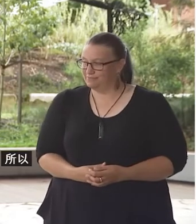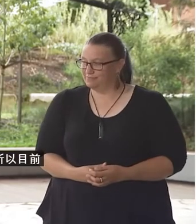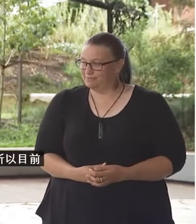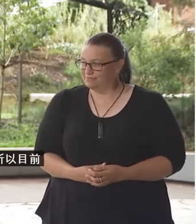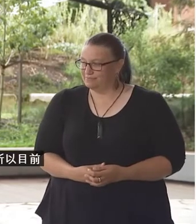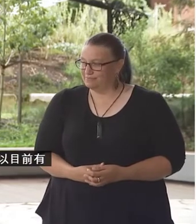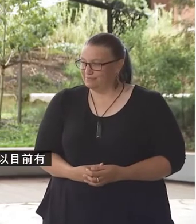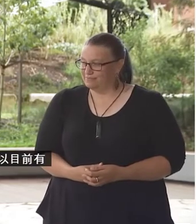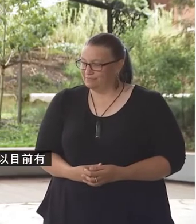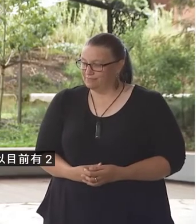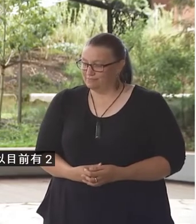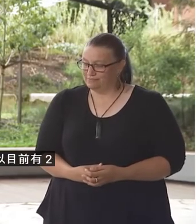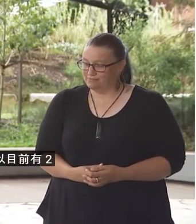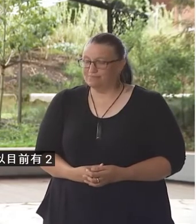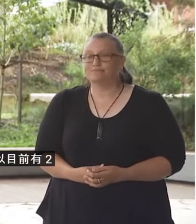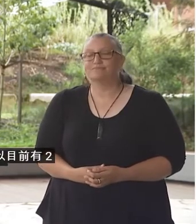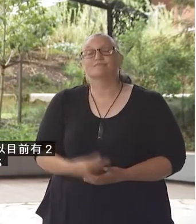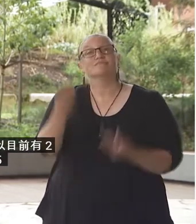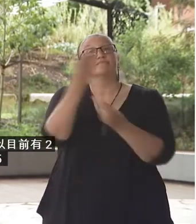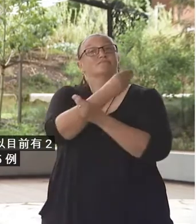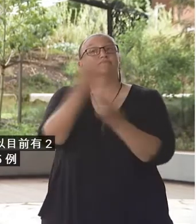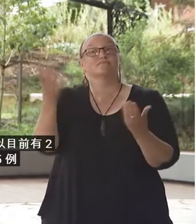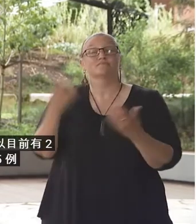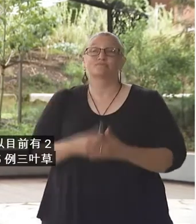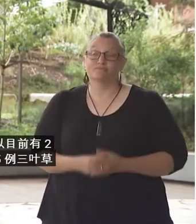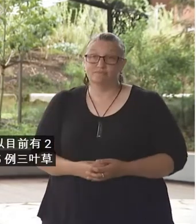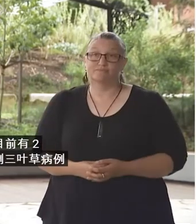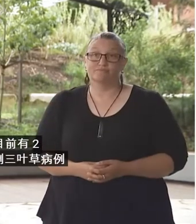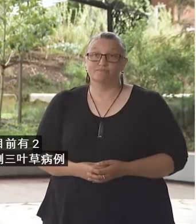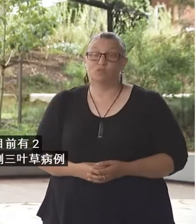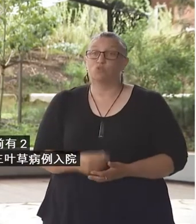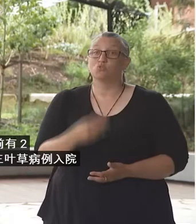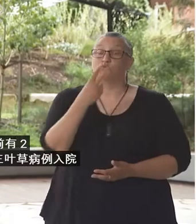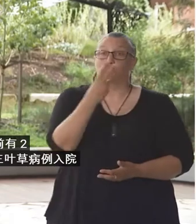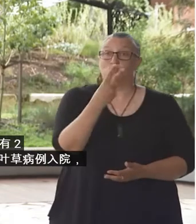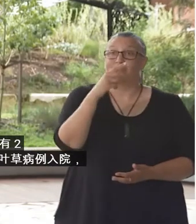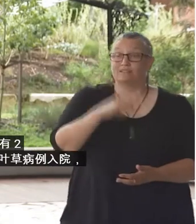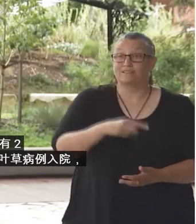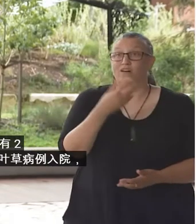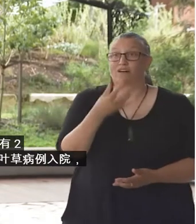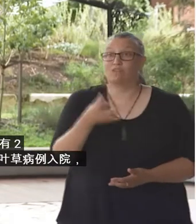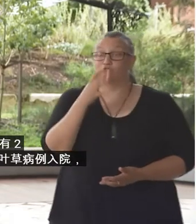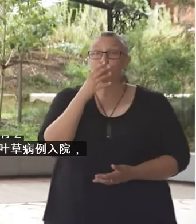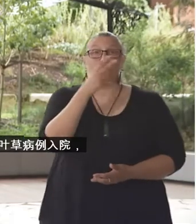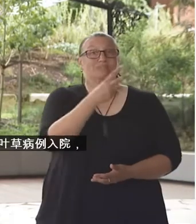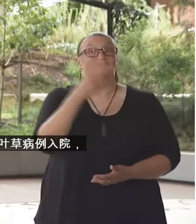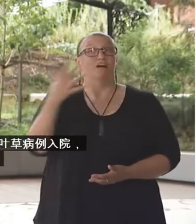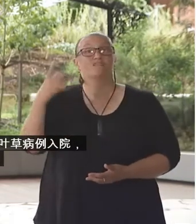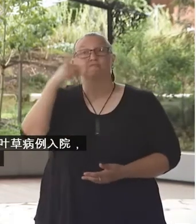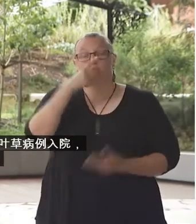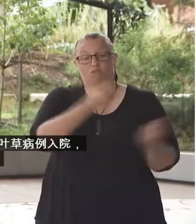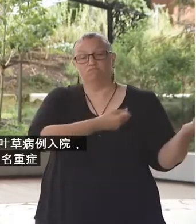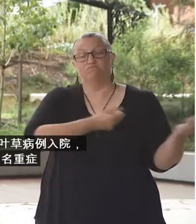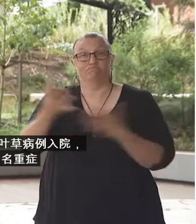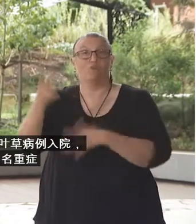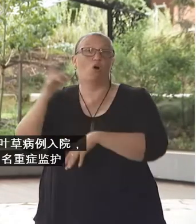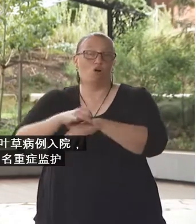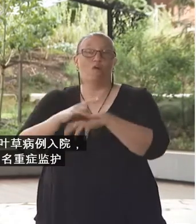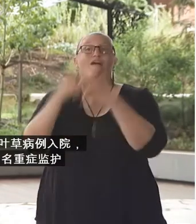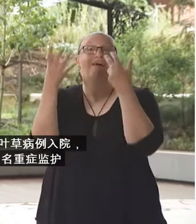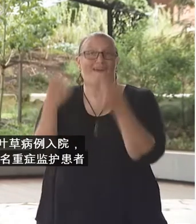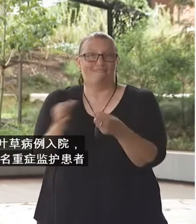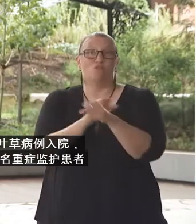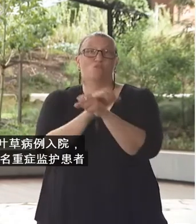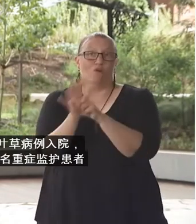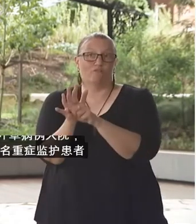So there are currently 2,525 COVID cases admitted to hospital, including 184 people